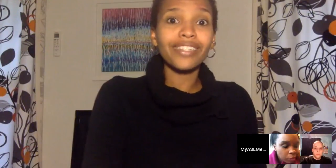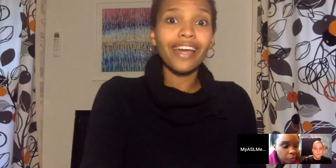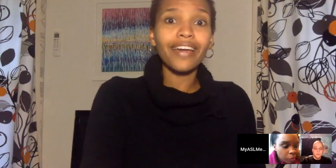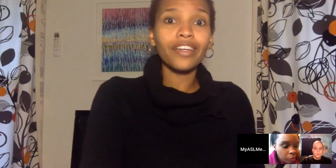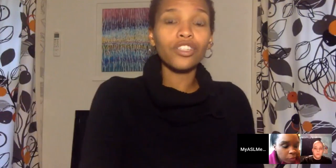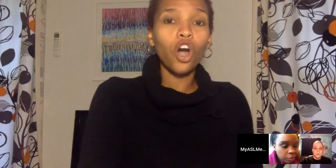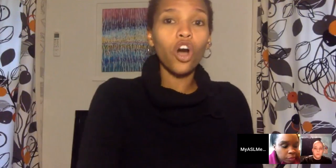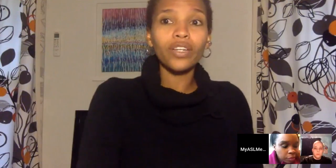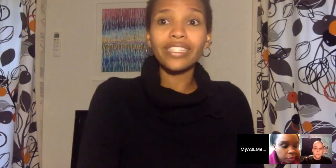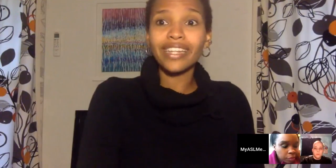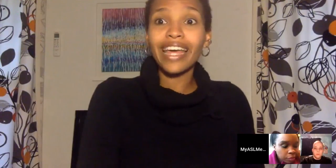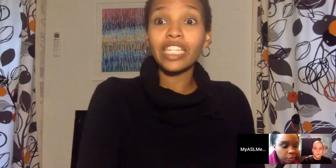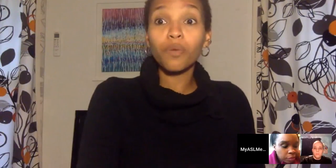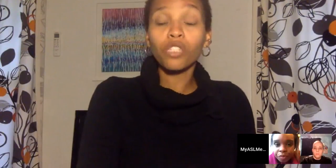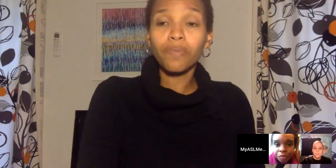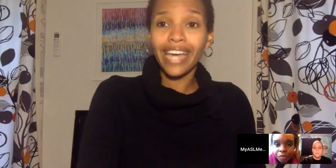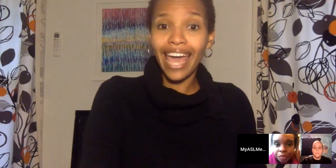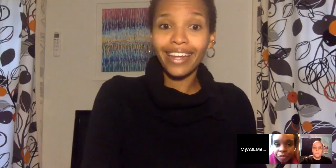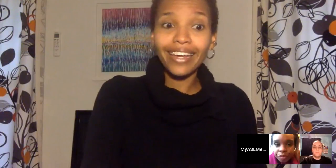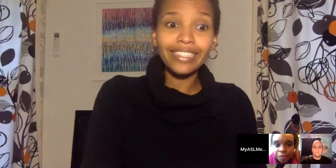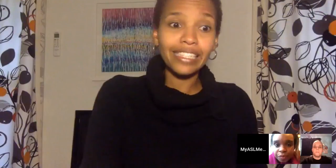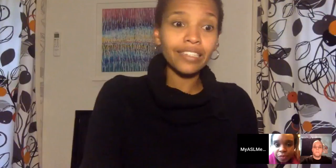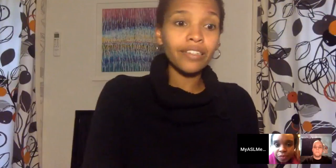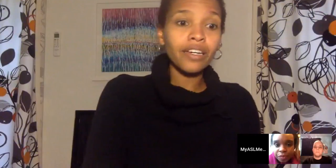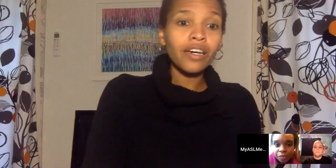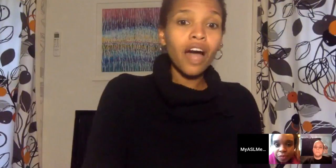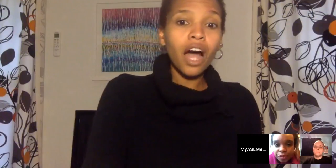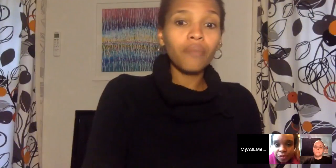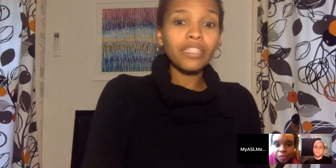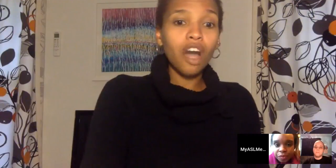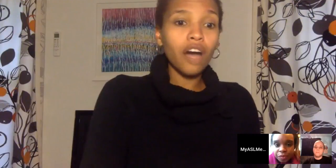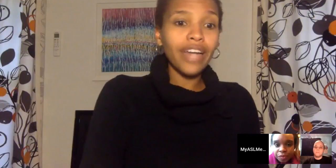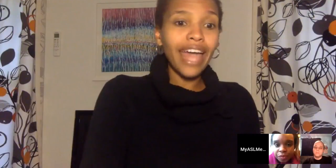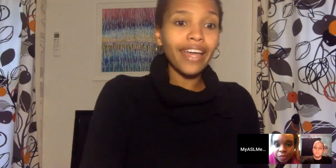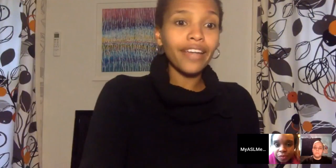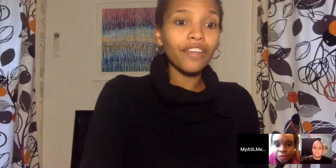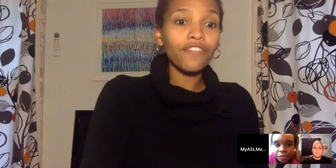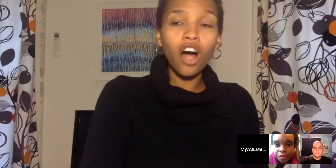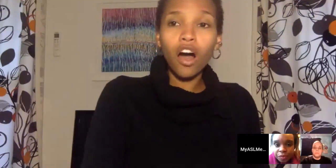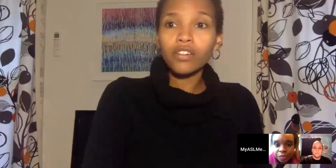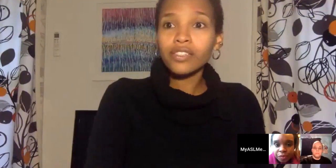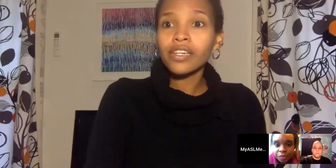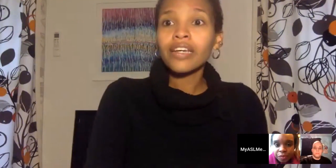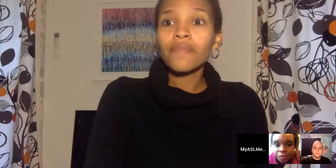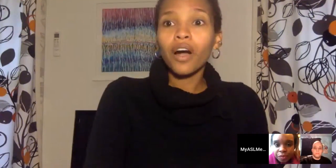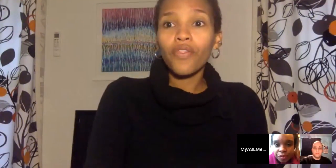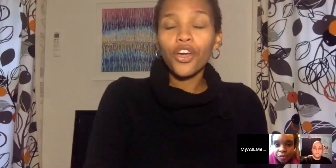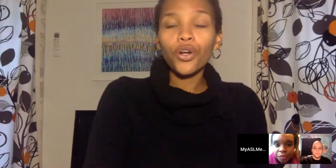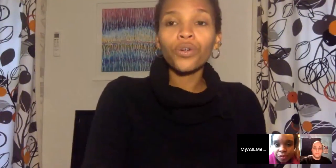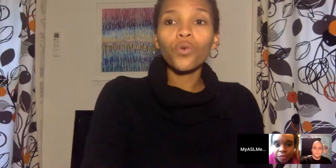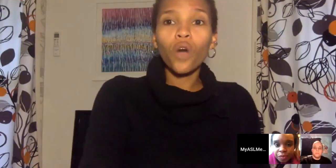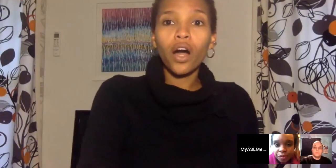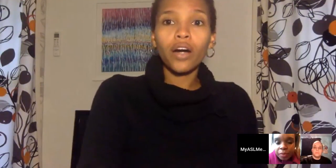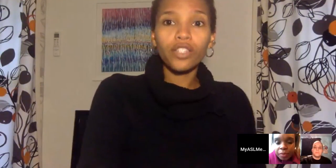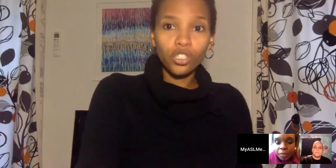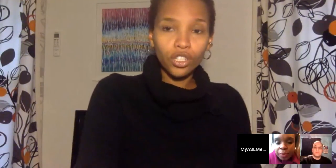today is posted by NAD. It's on NAD Vlogs on their